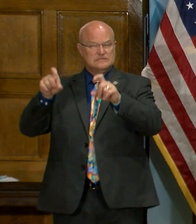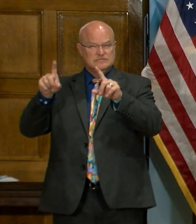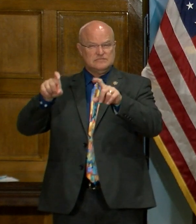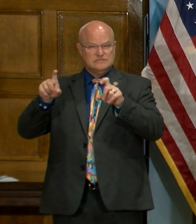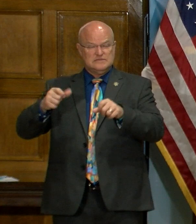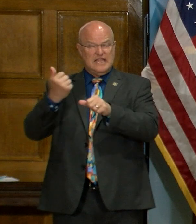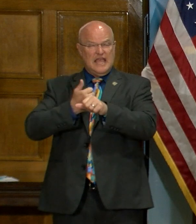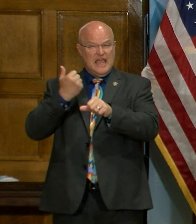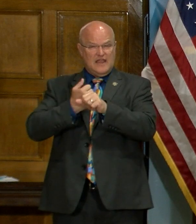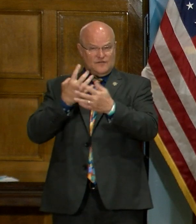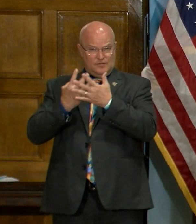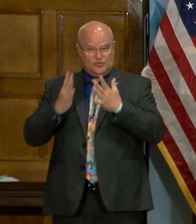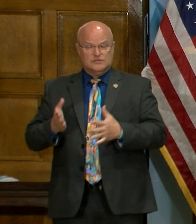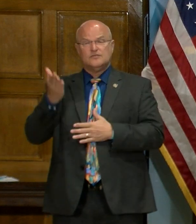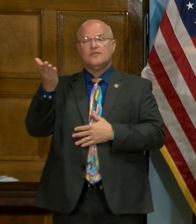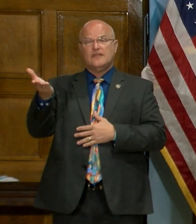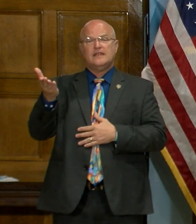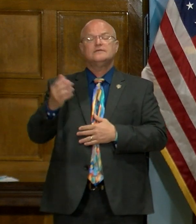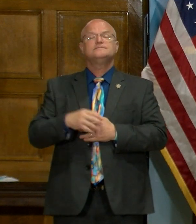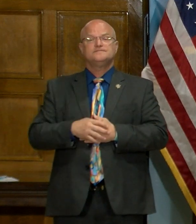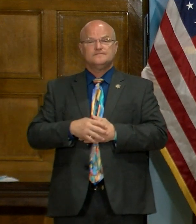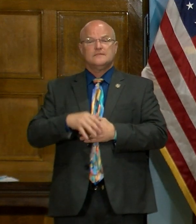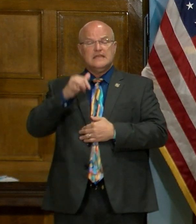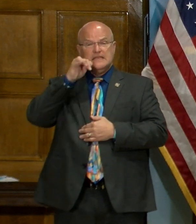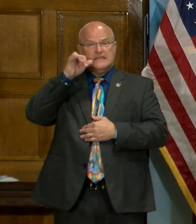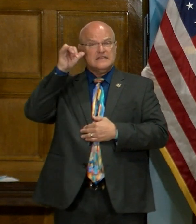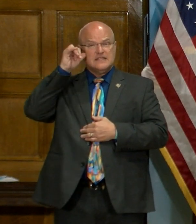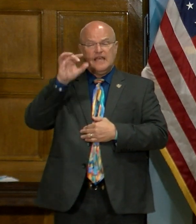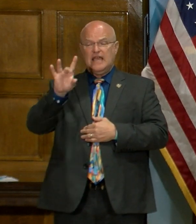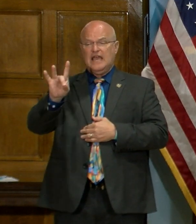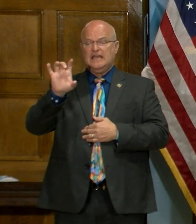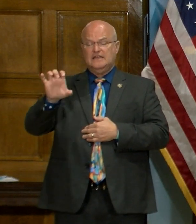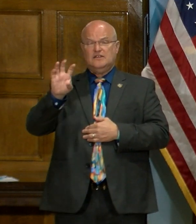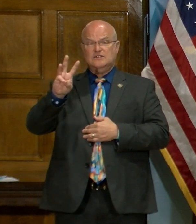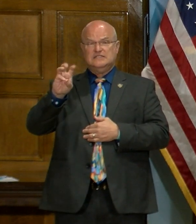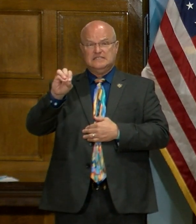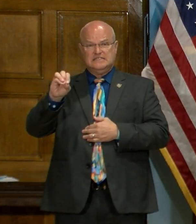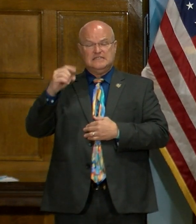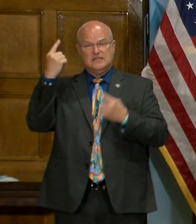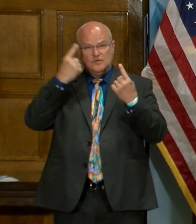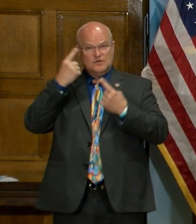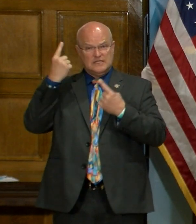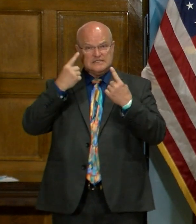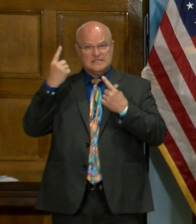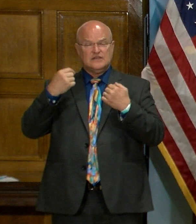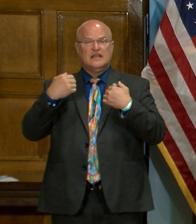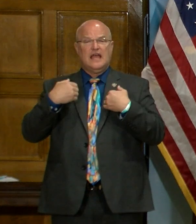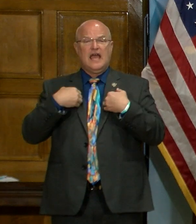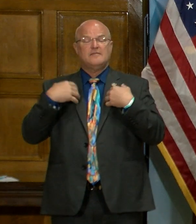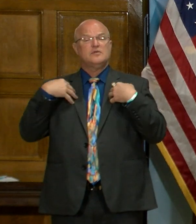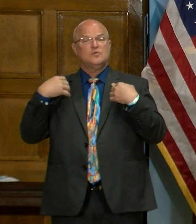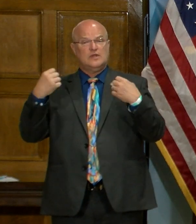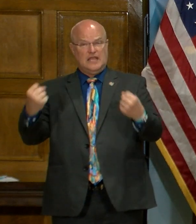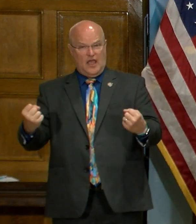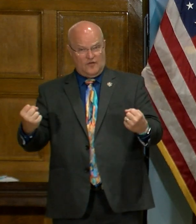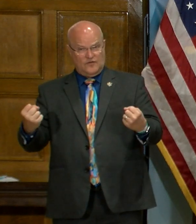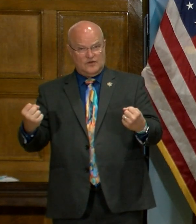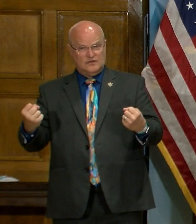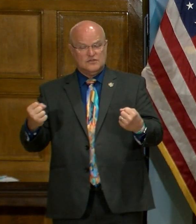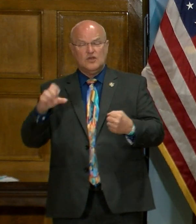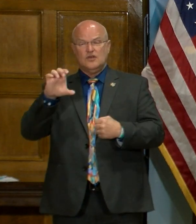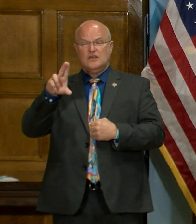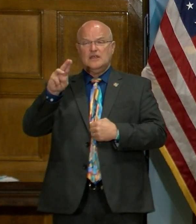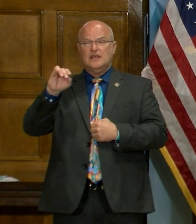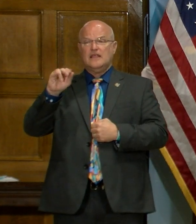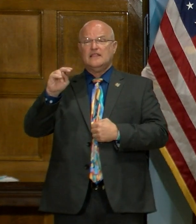tested every inmate there. As of yesterday, 860 of those were considered to have been recovered. So at the